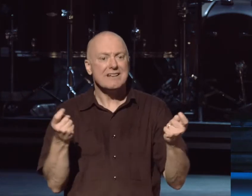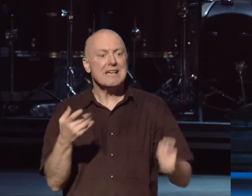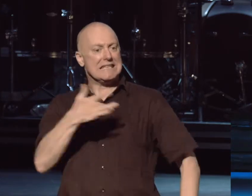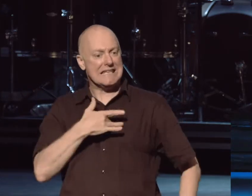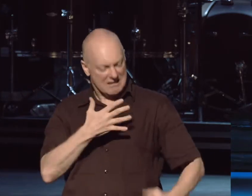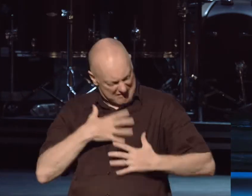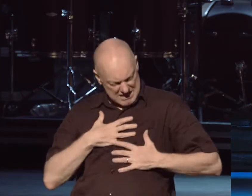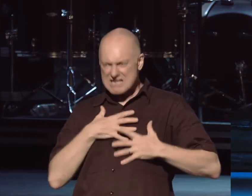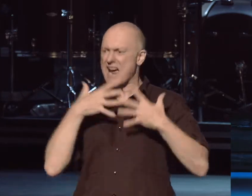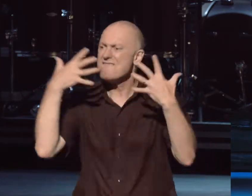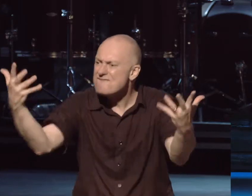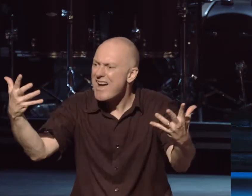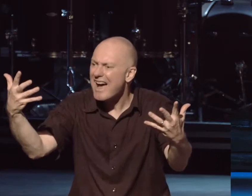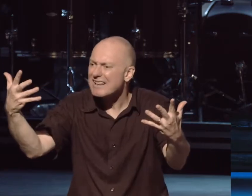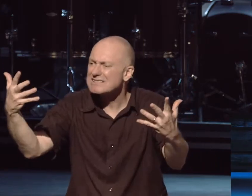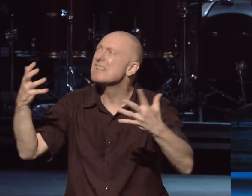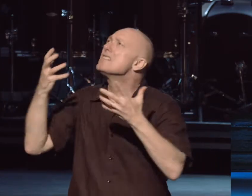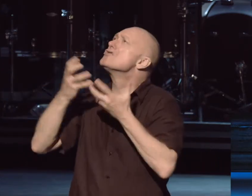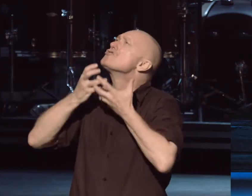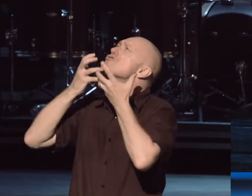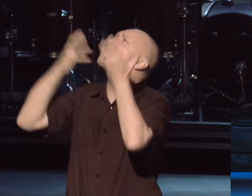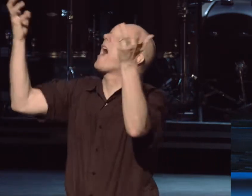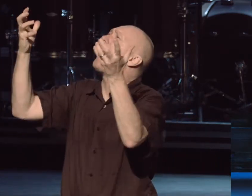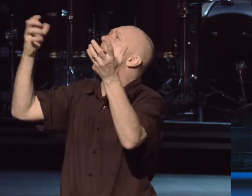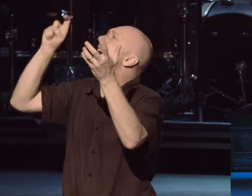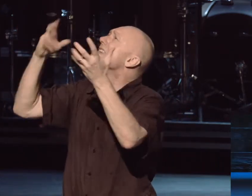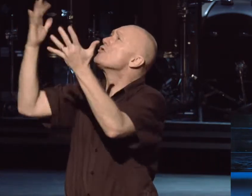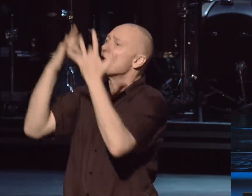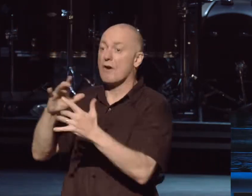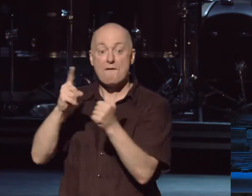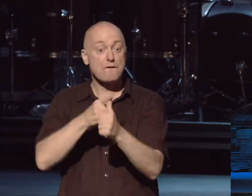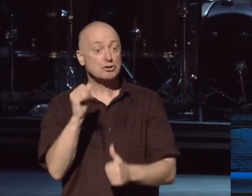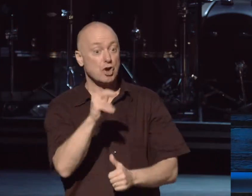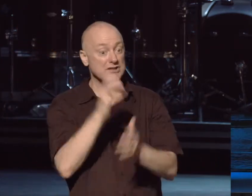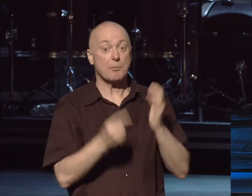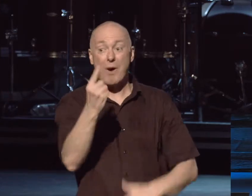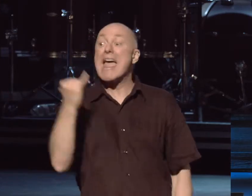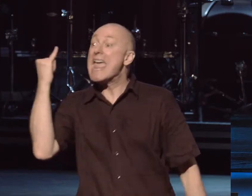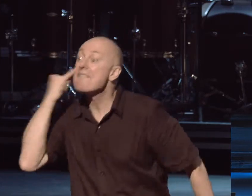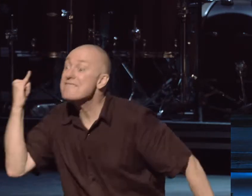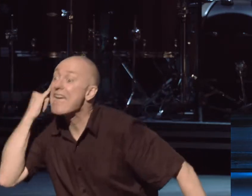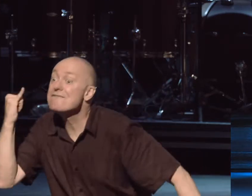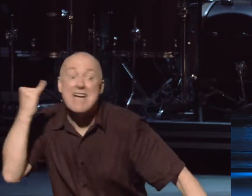a heart of confession to know they need to cry out for the mercy of God. 1 John chapter 1,